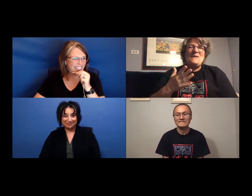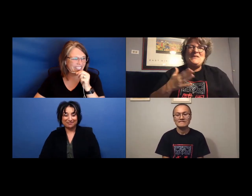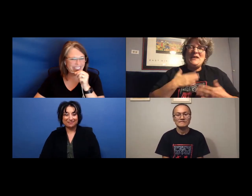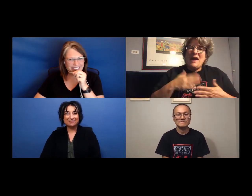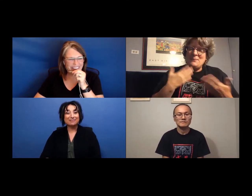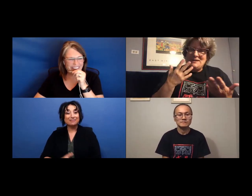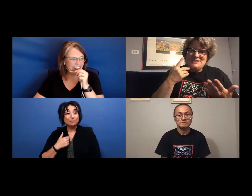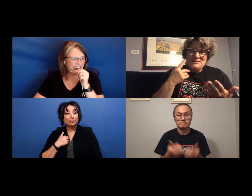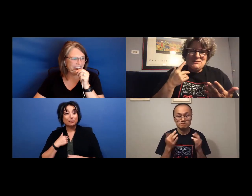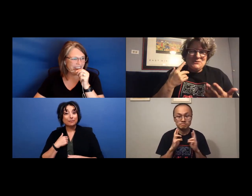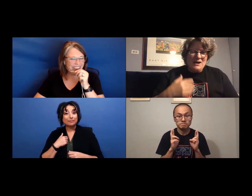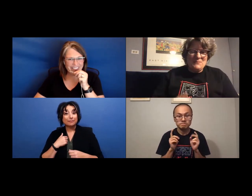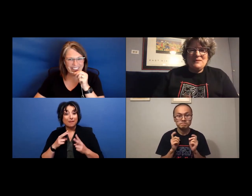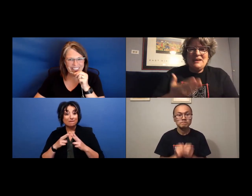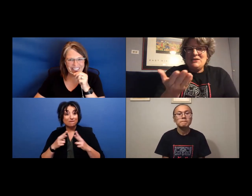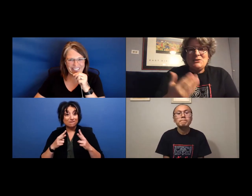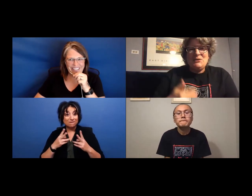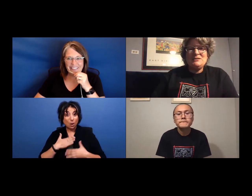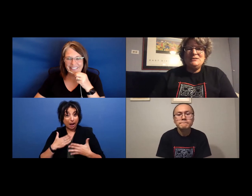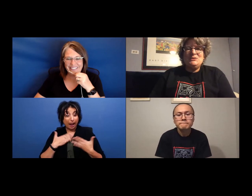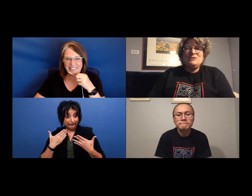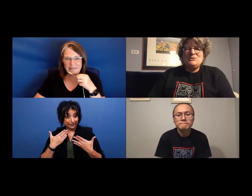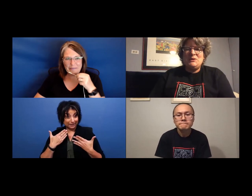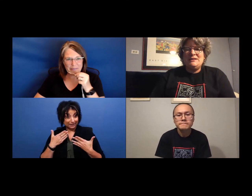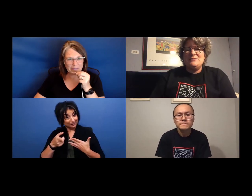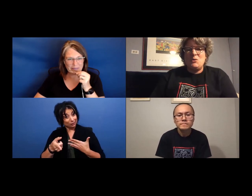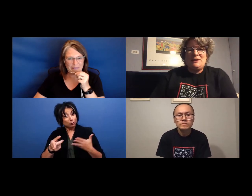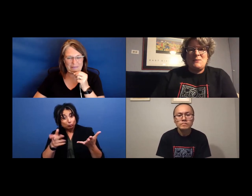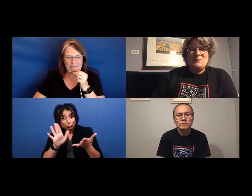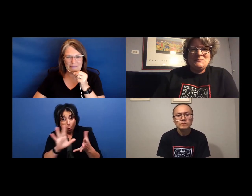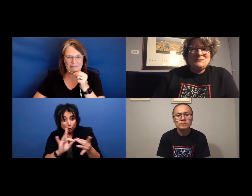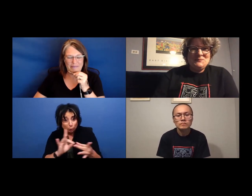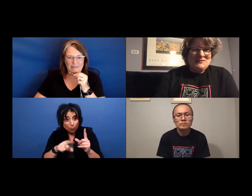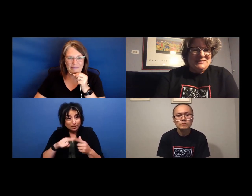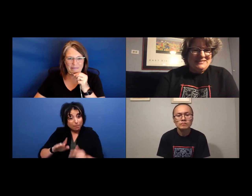So I'm very happy to hear your stories of growing up.